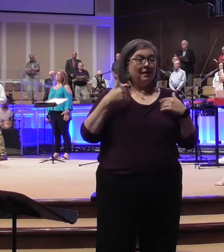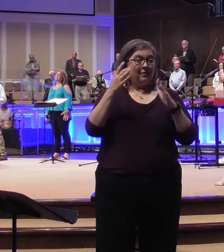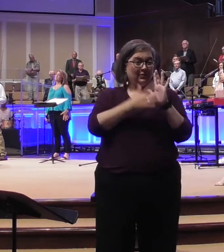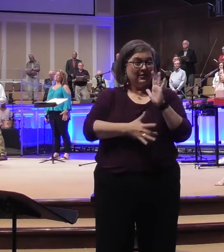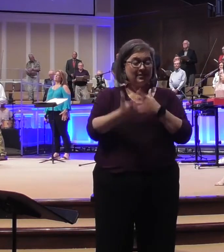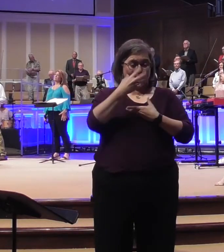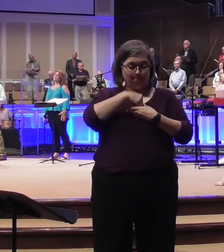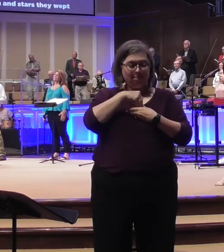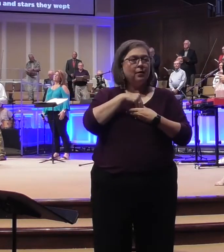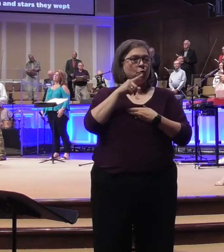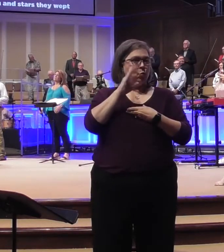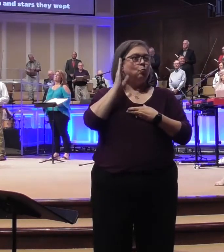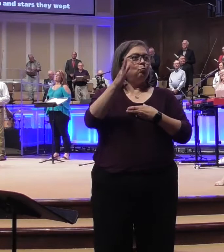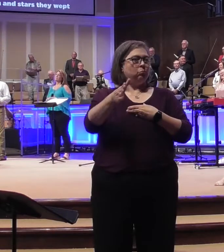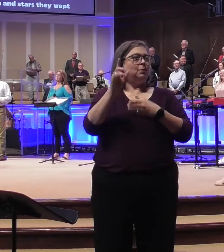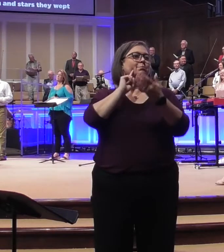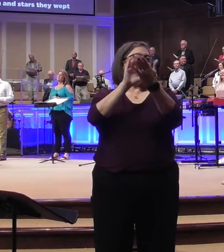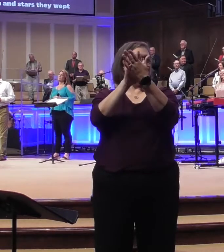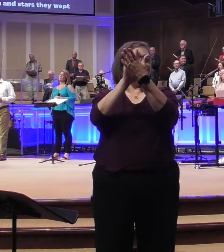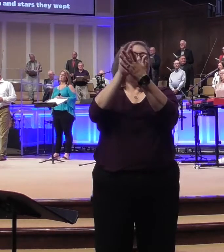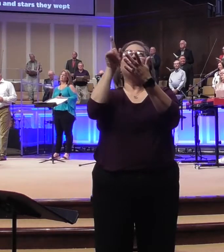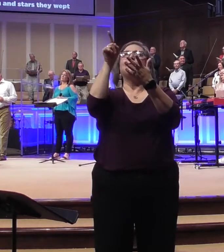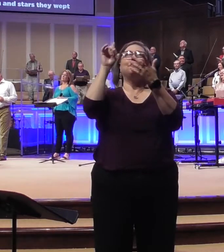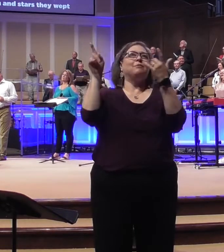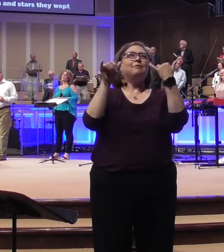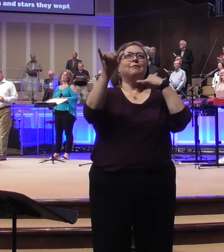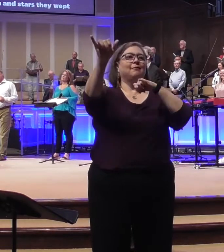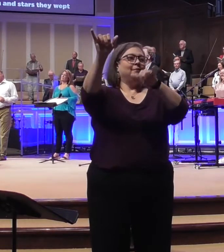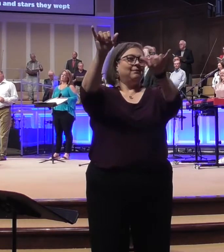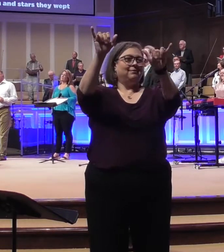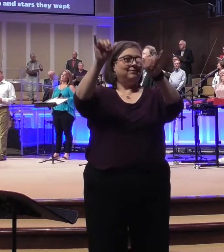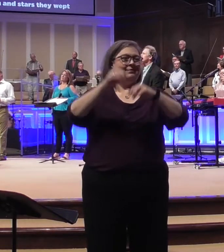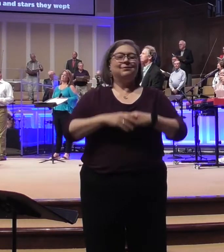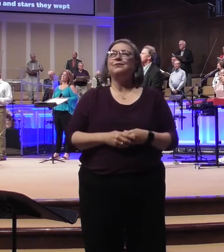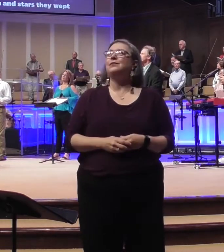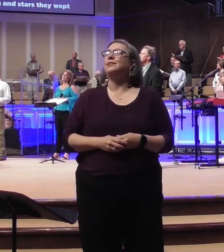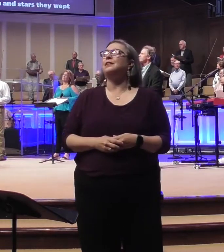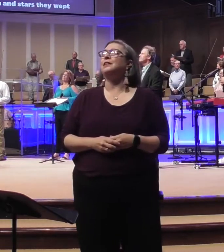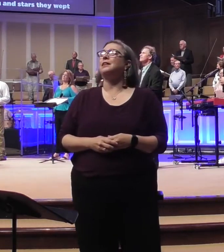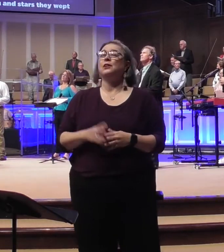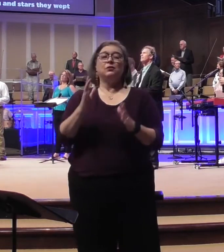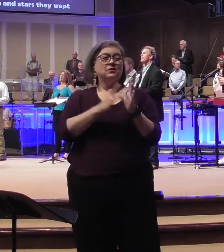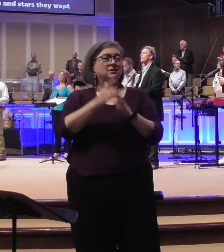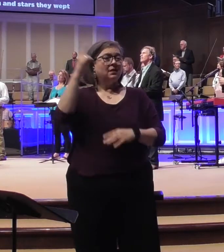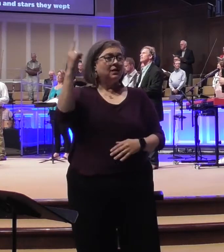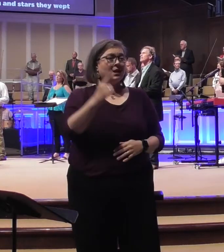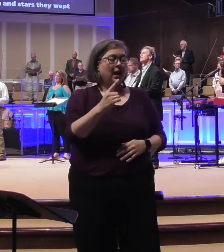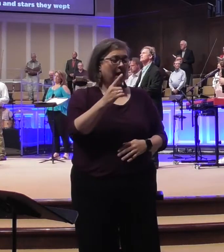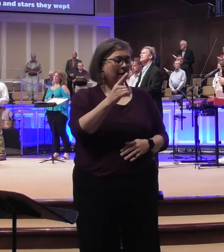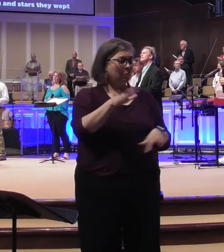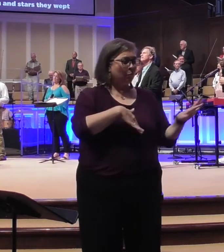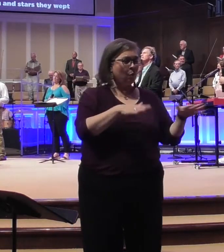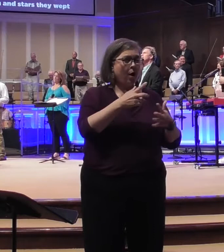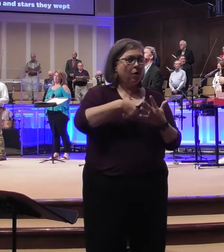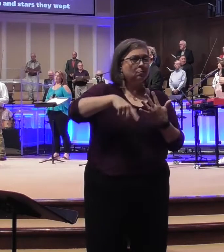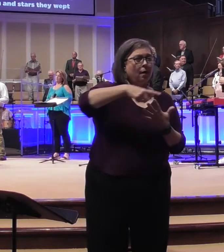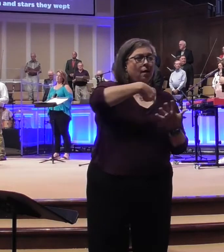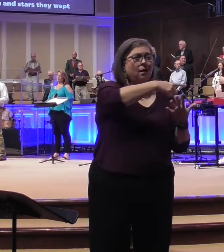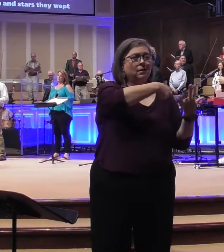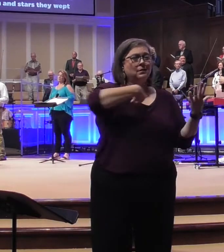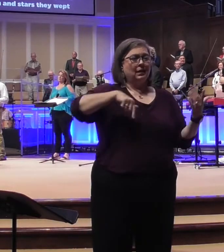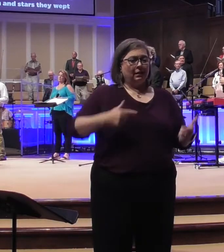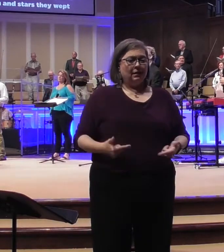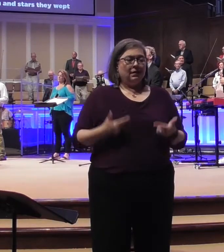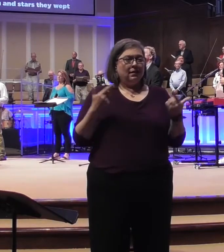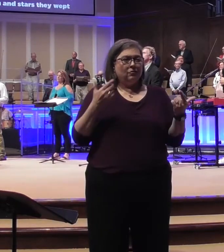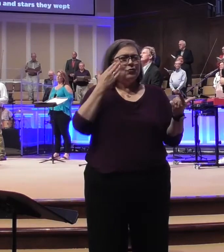days. Jesus Christ came to this earth. He walked among us. Knowing He would die,